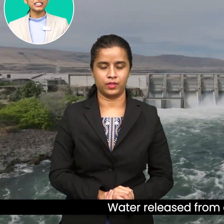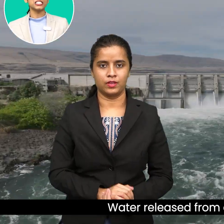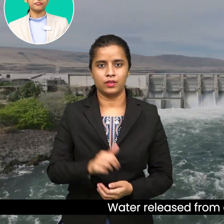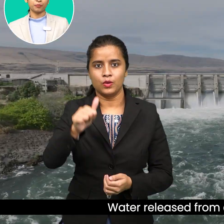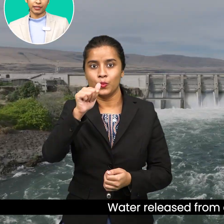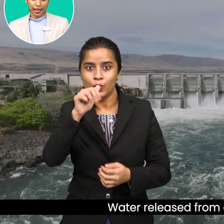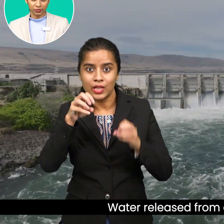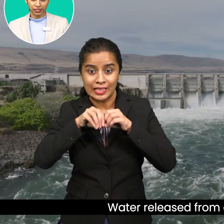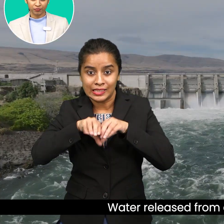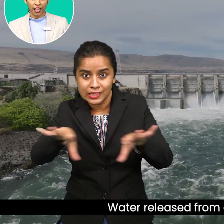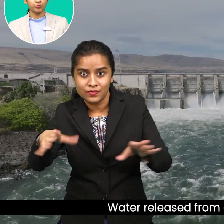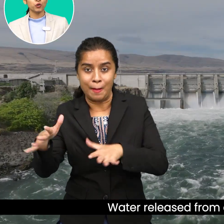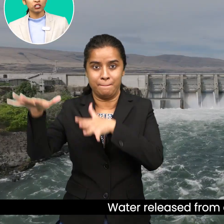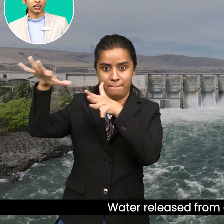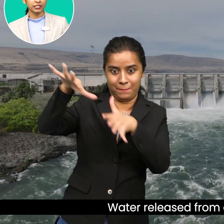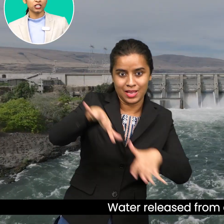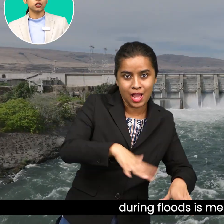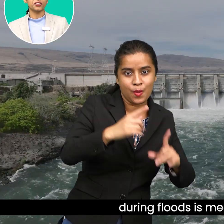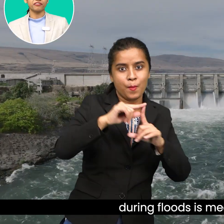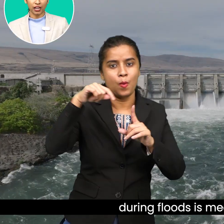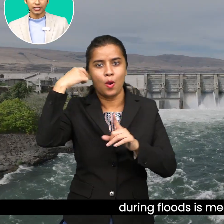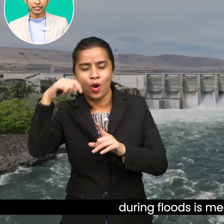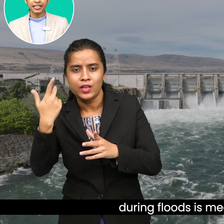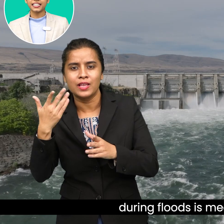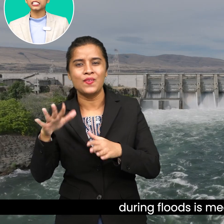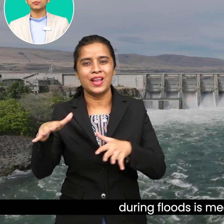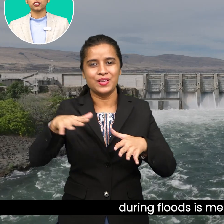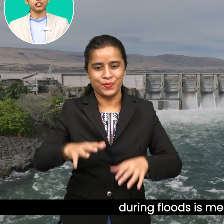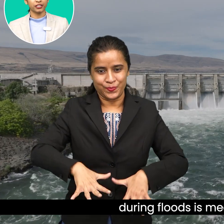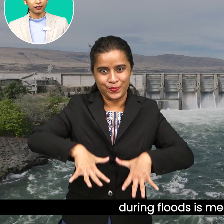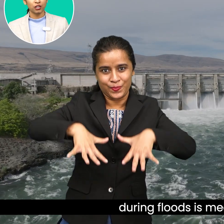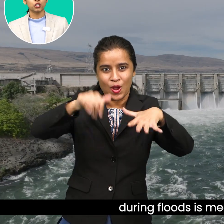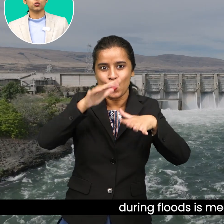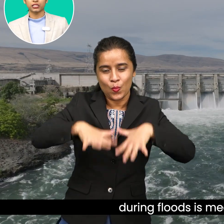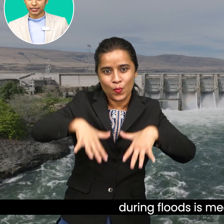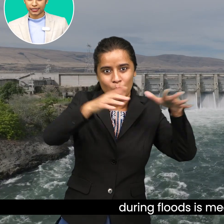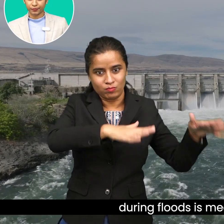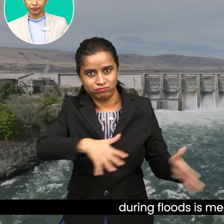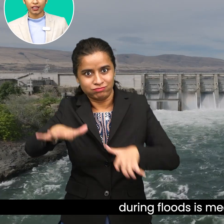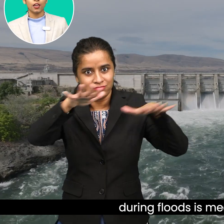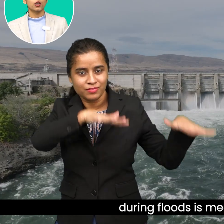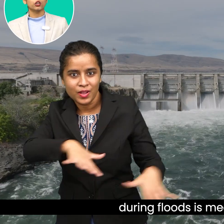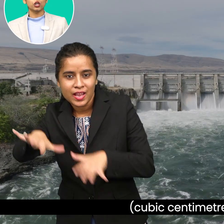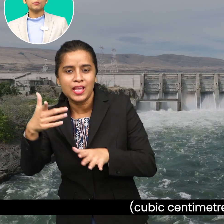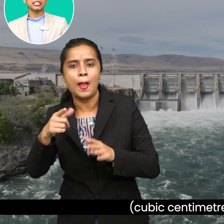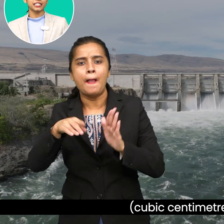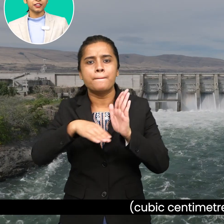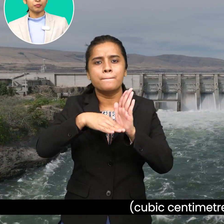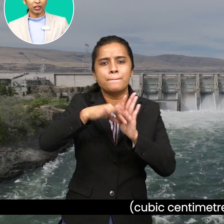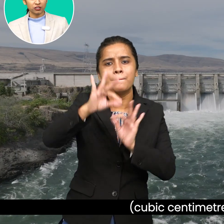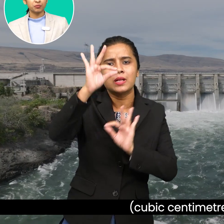Water released from dams and projects during floods is measured in cusecs,